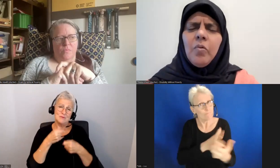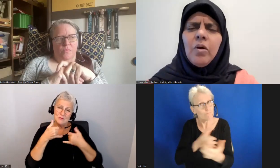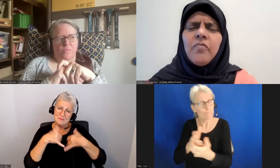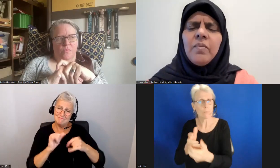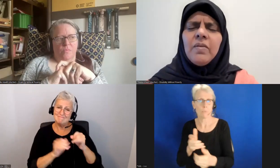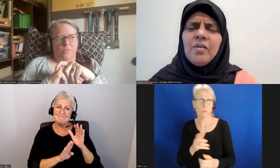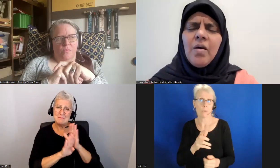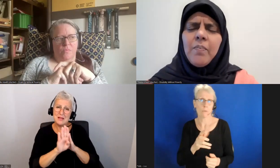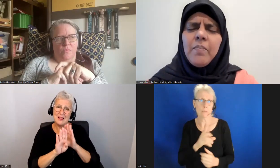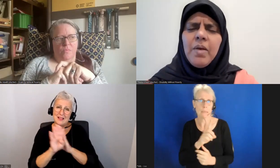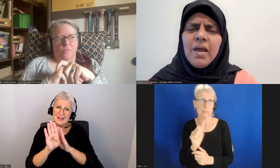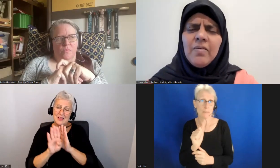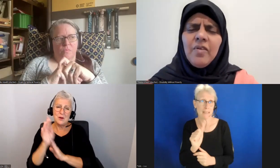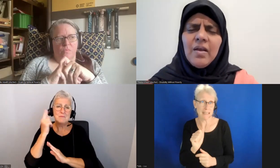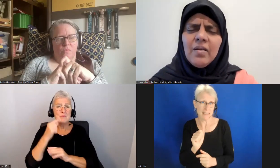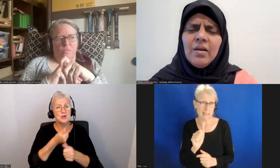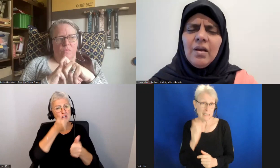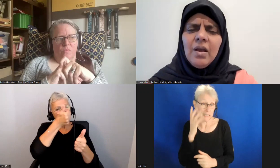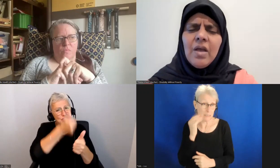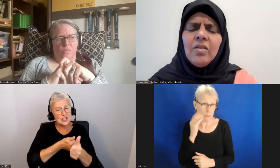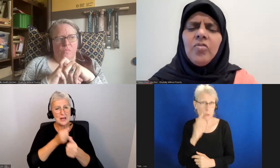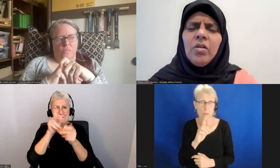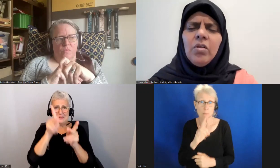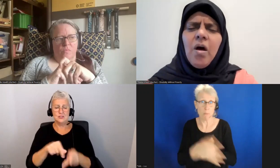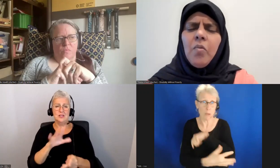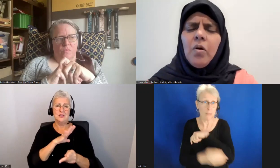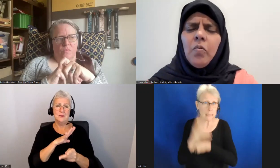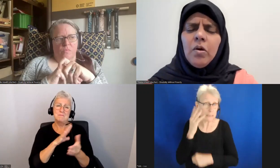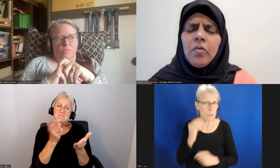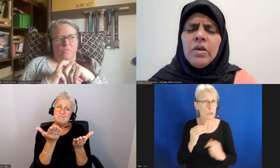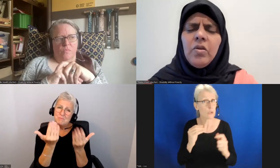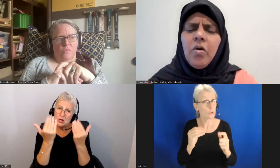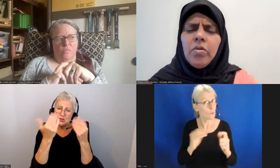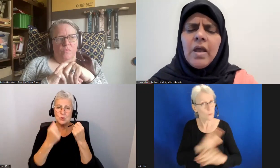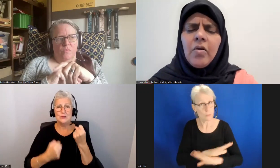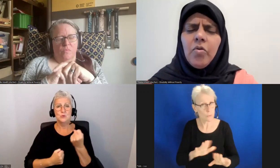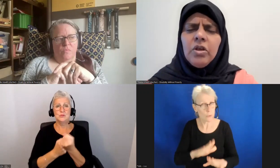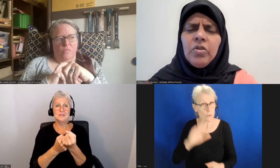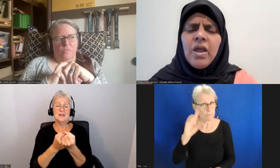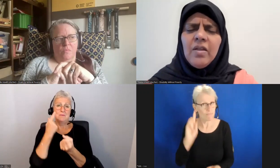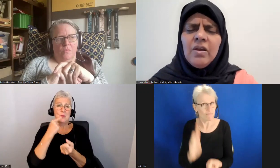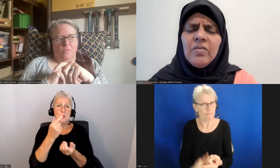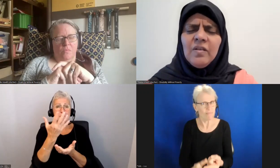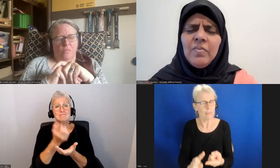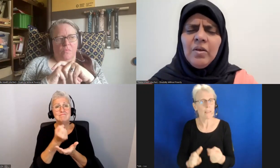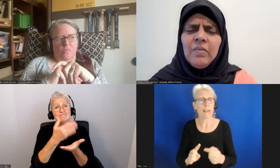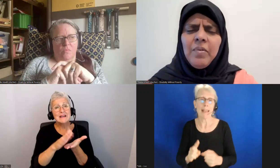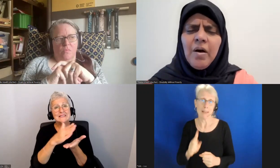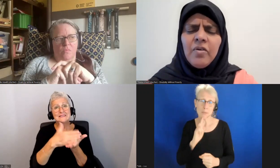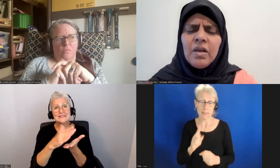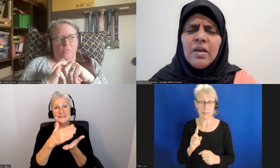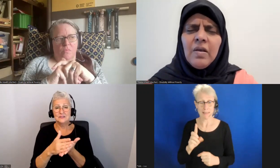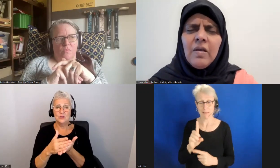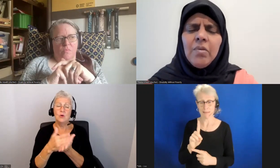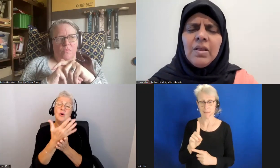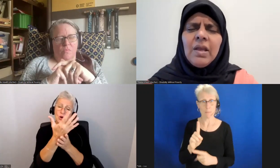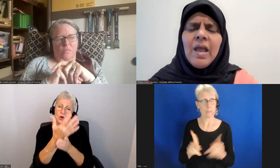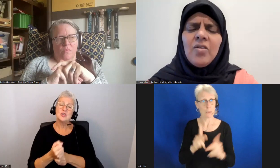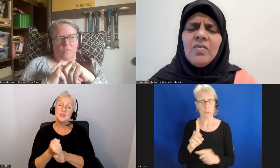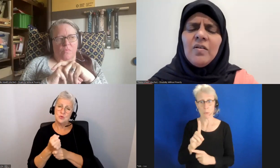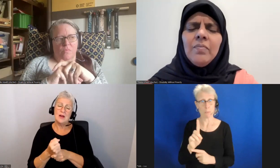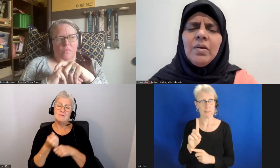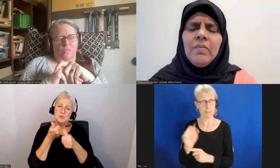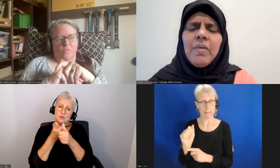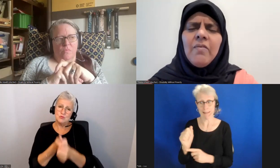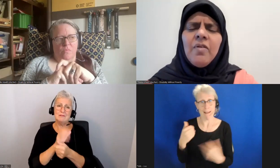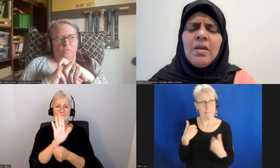the support from this top-up benefit. And there's a lot more work we know that goes into ending disability poverty. But the